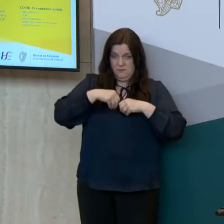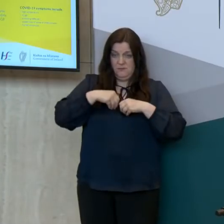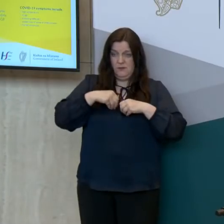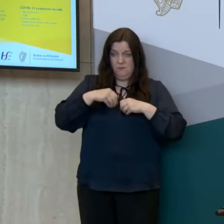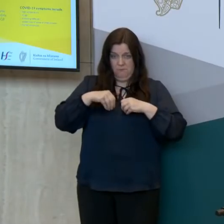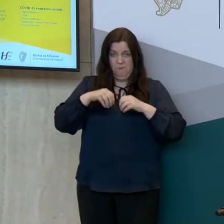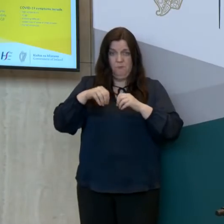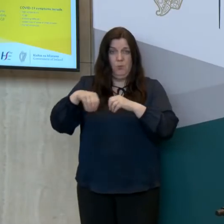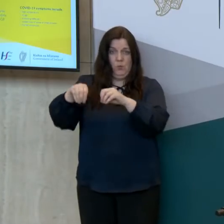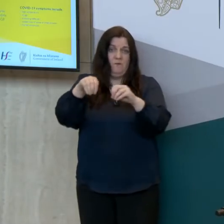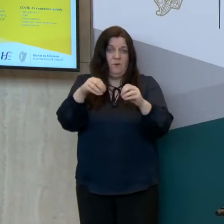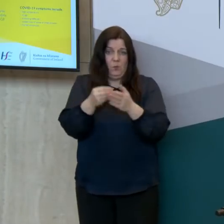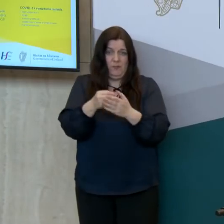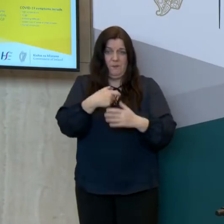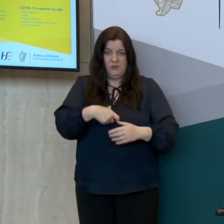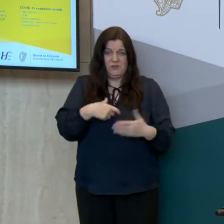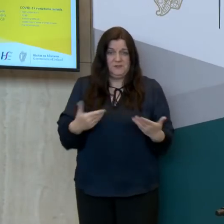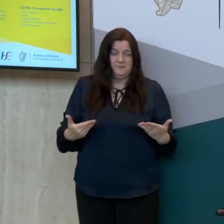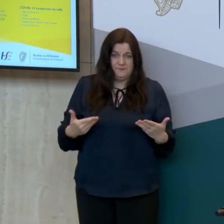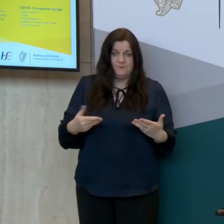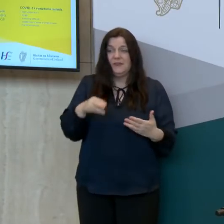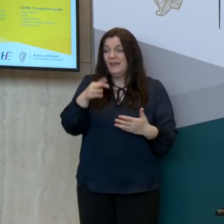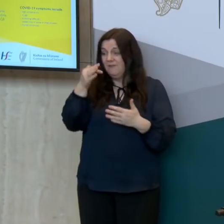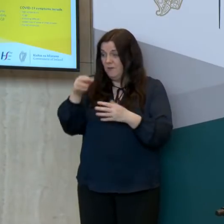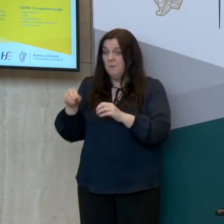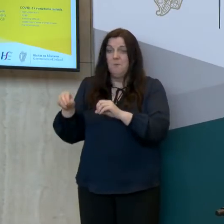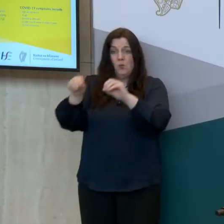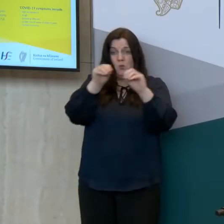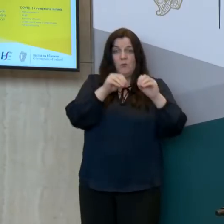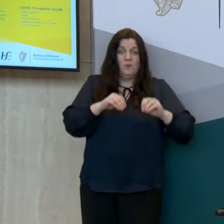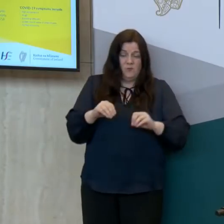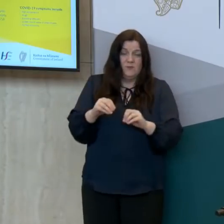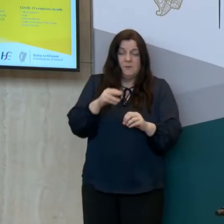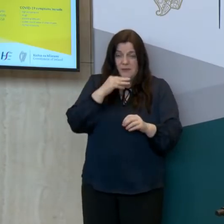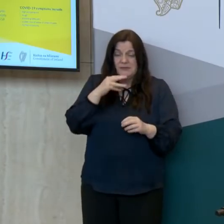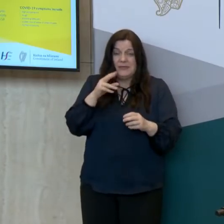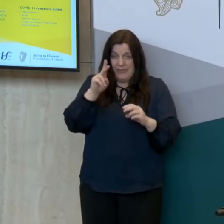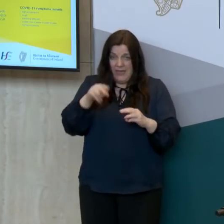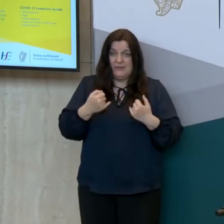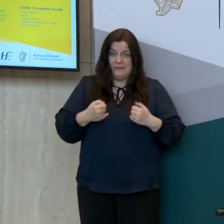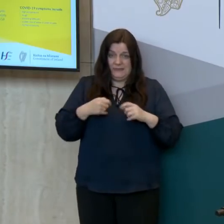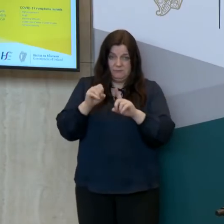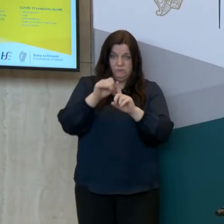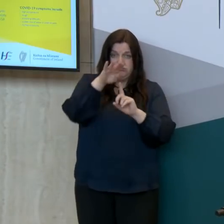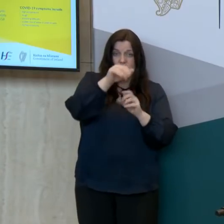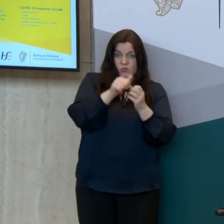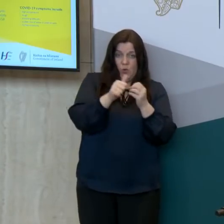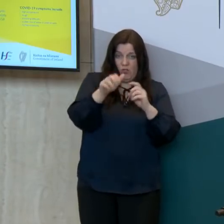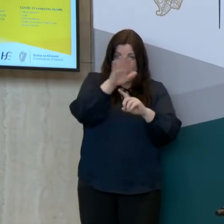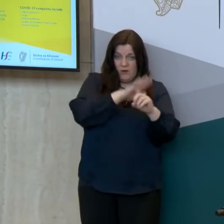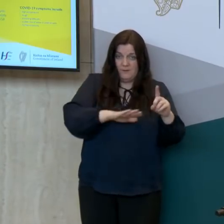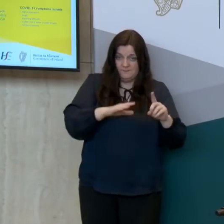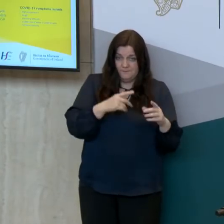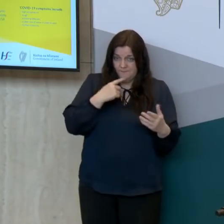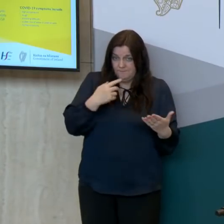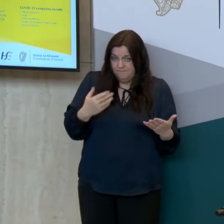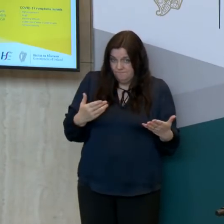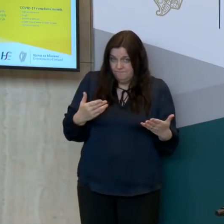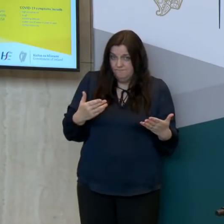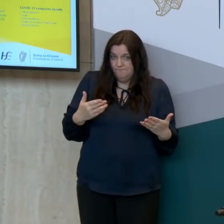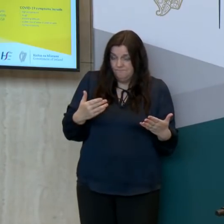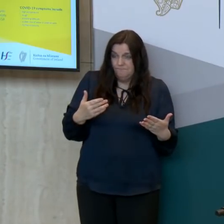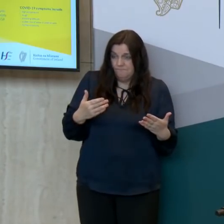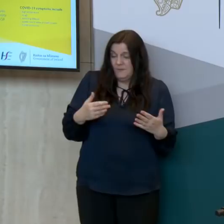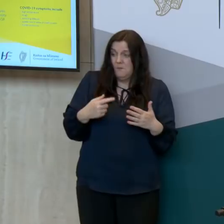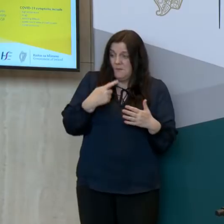there is, the more likely it is that disease will get seeded in other places. But that's on the background of very